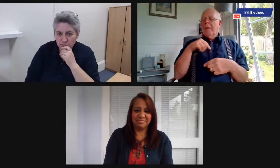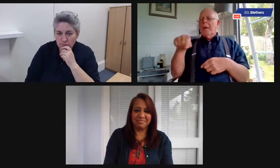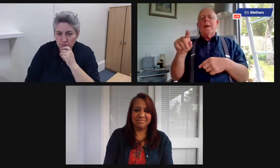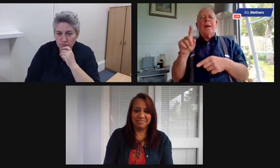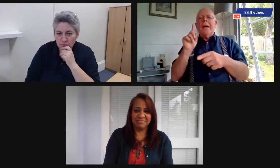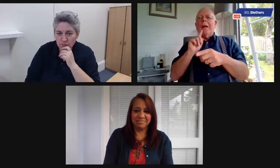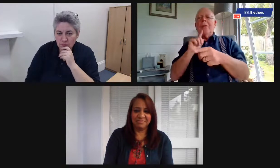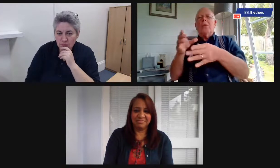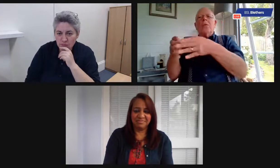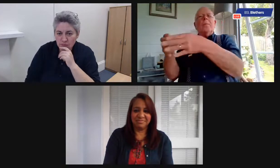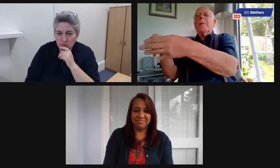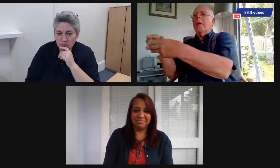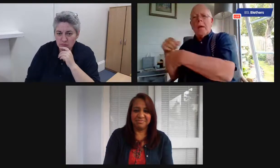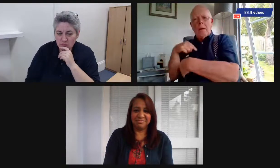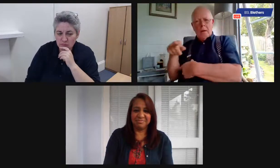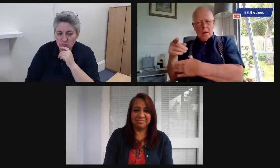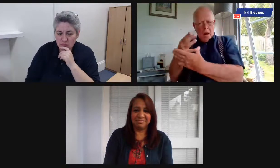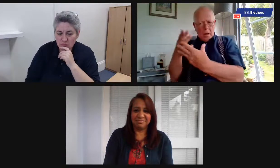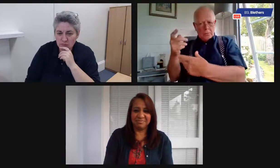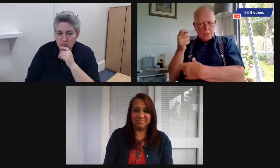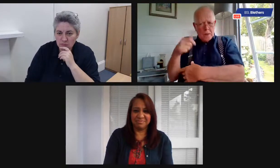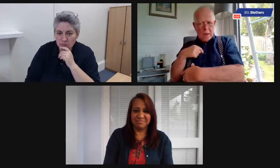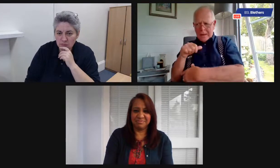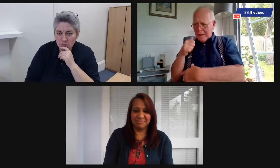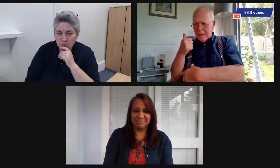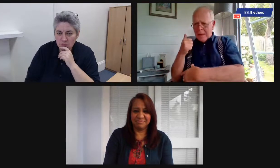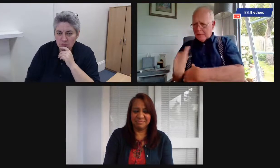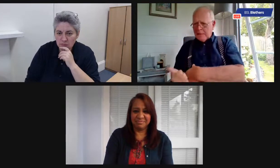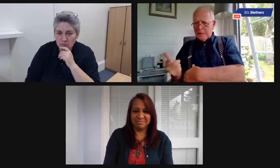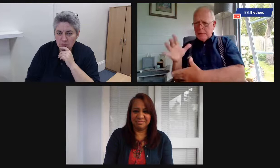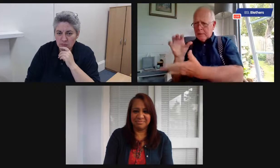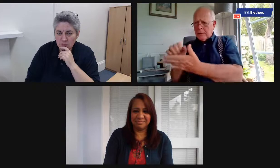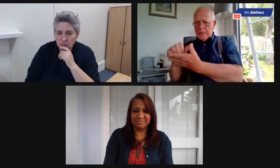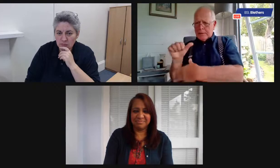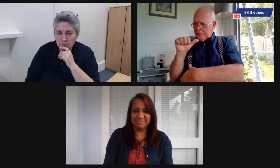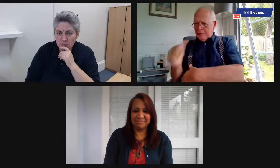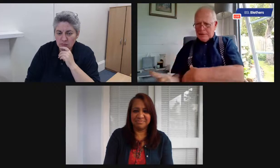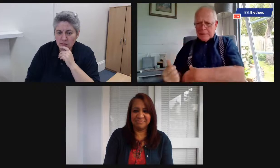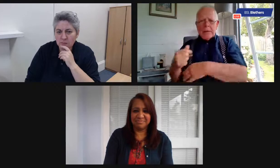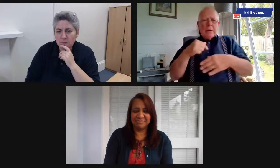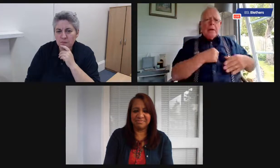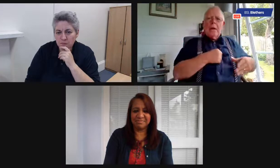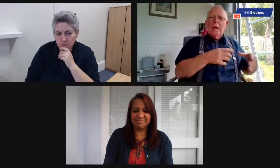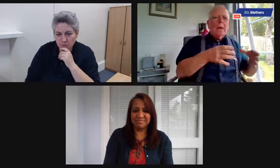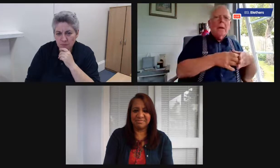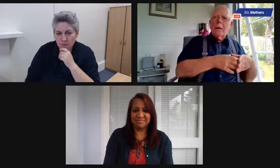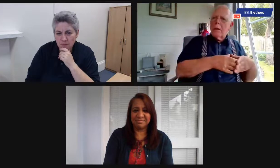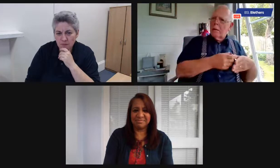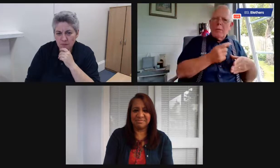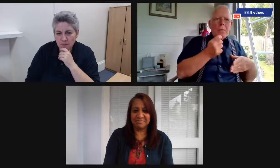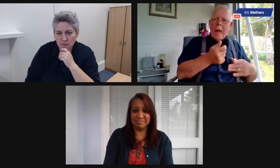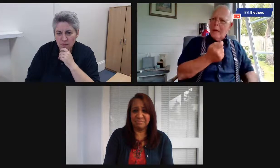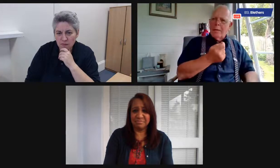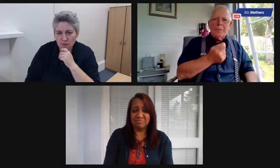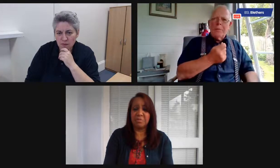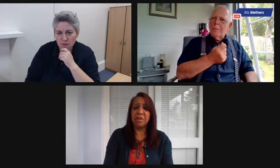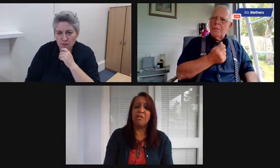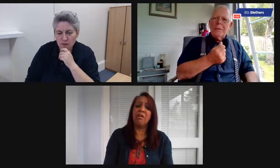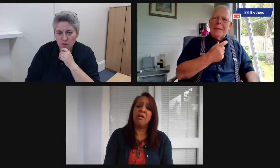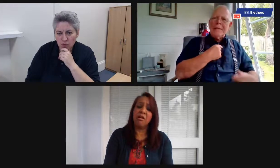But also the rarer the better as far as we're concerned. you know, there are some people, some groups